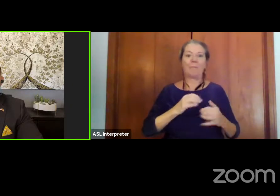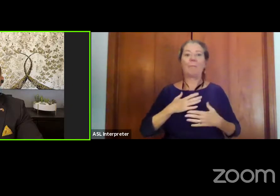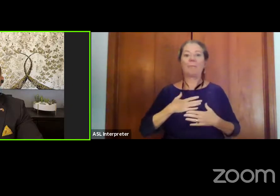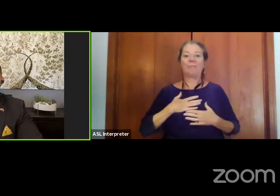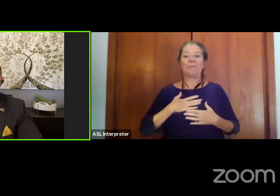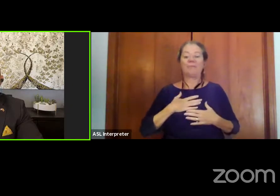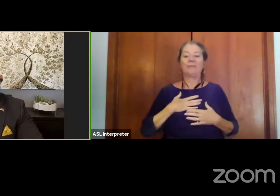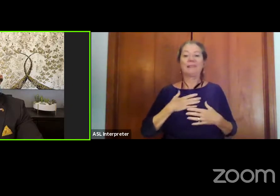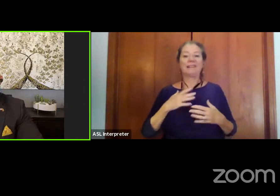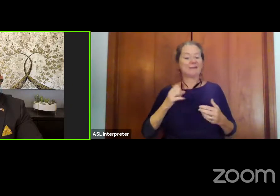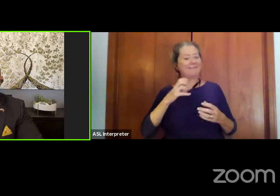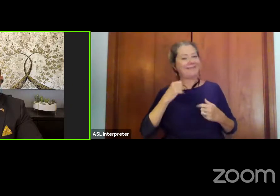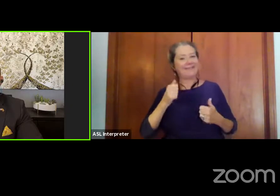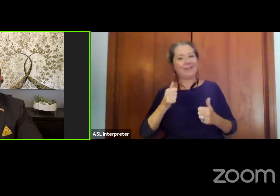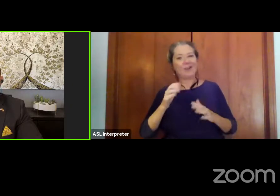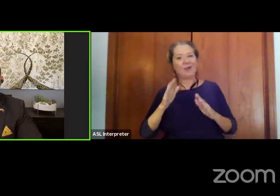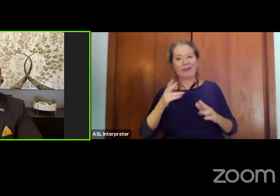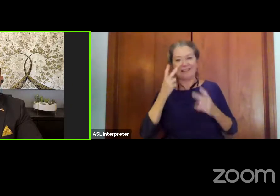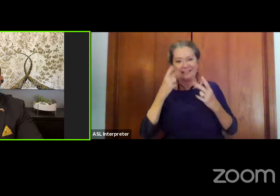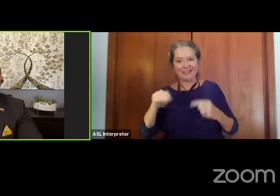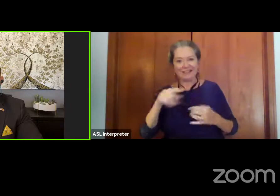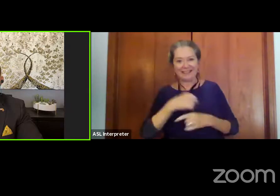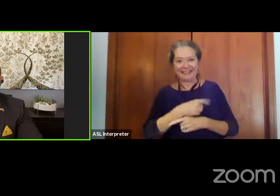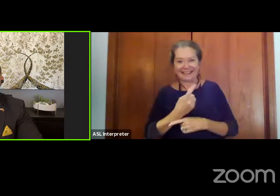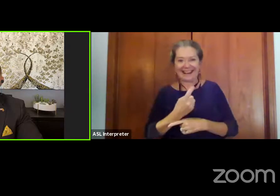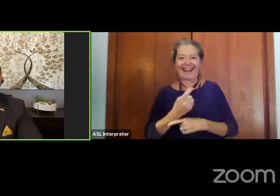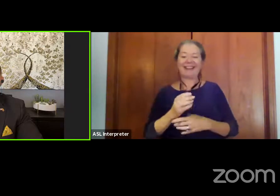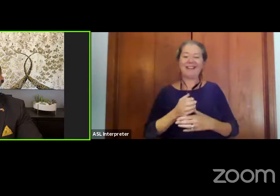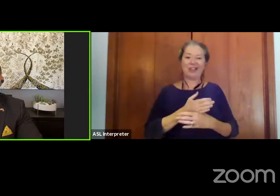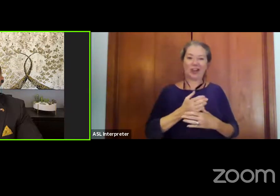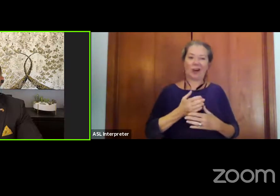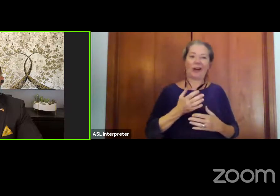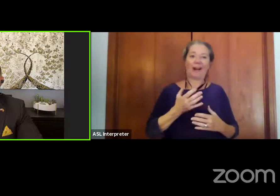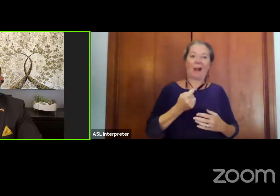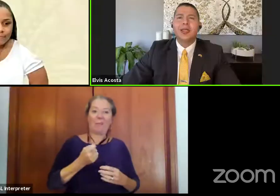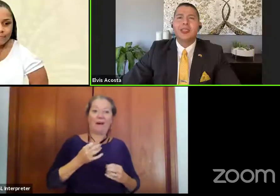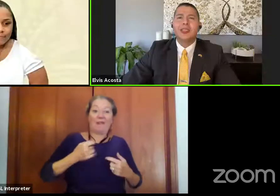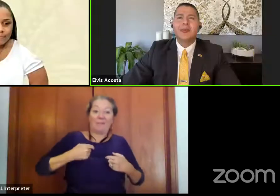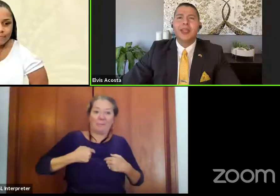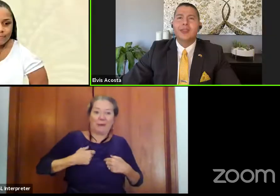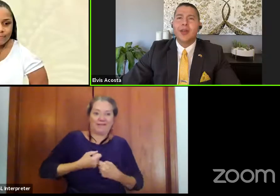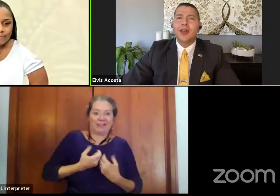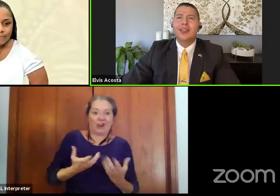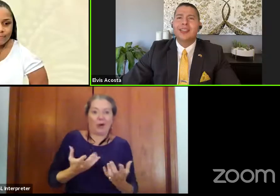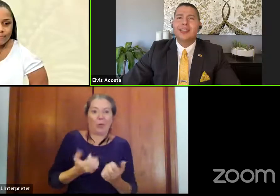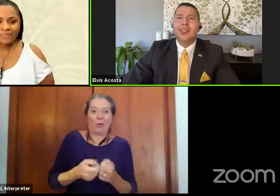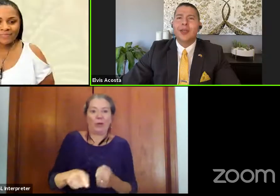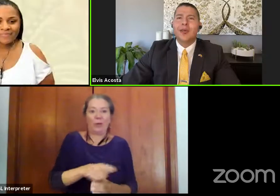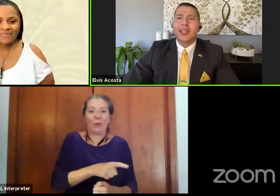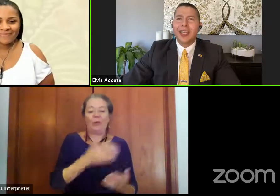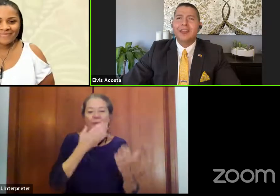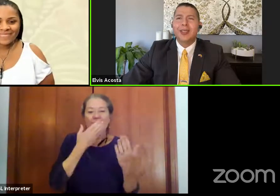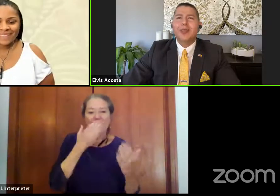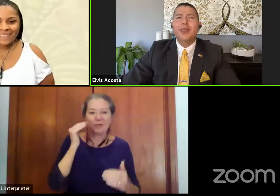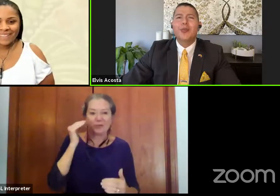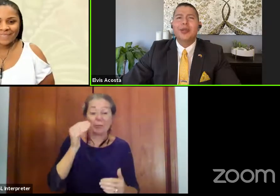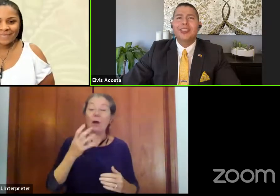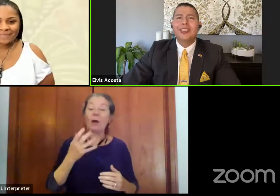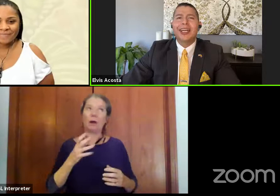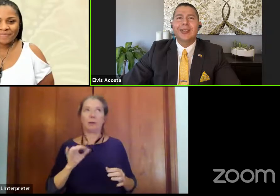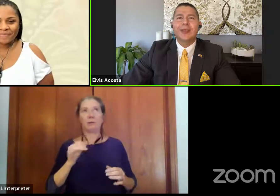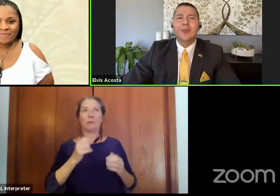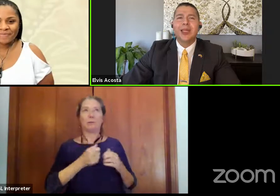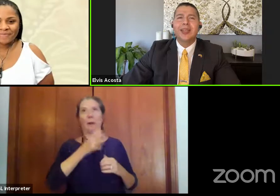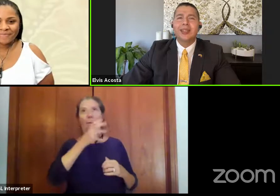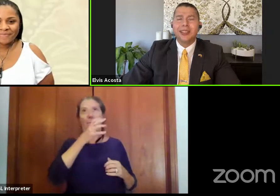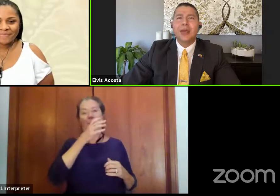today, share some of me with all of you. Muchas gracias, thank you very much. And as my mother likes to tell me when I have something important